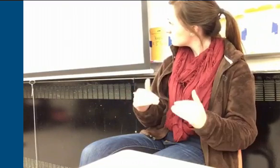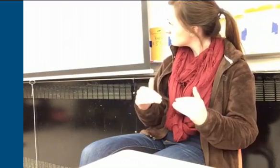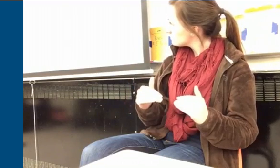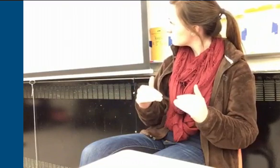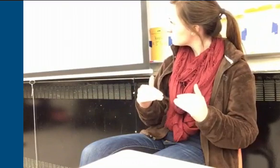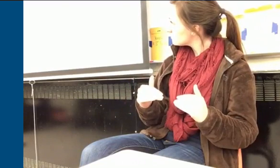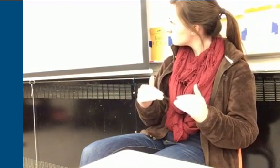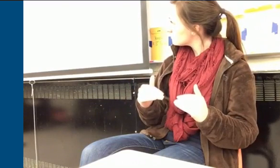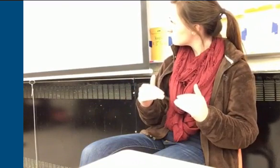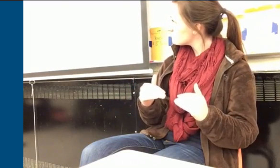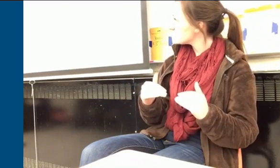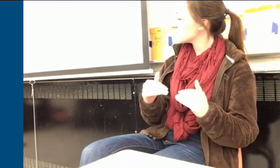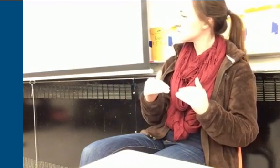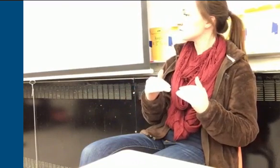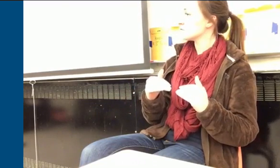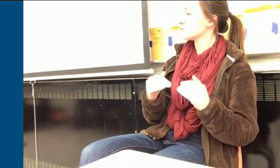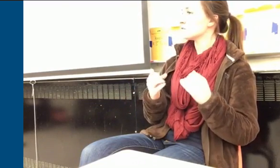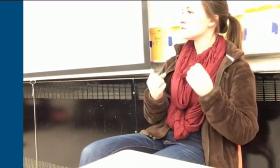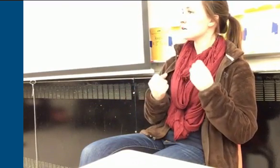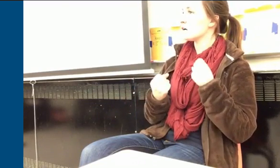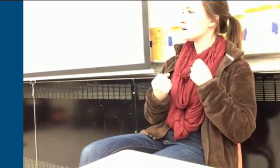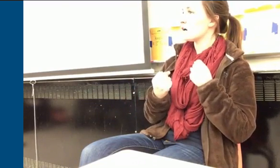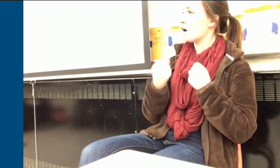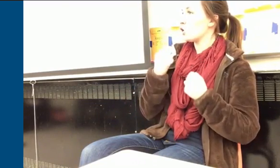I would highlight automobiles.